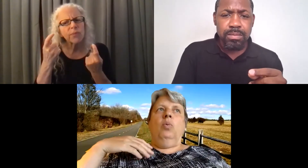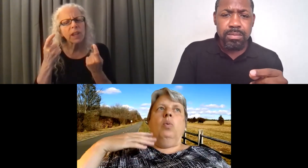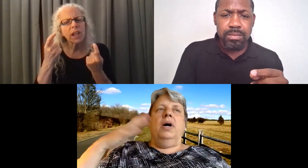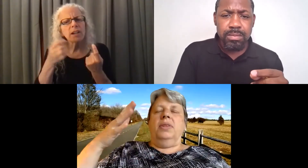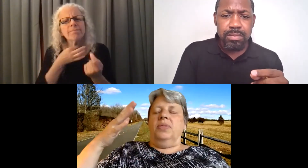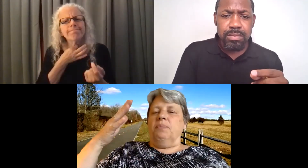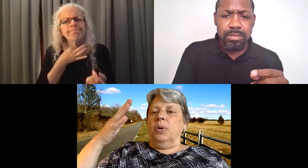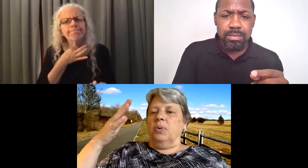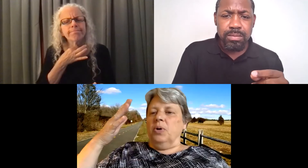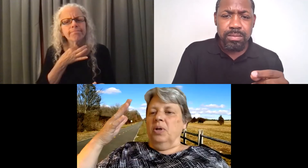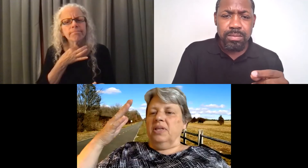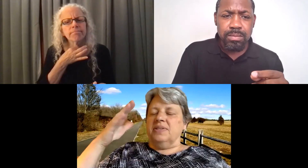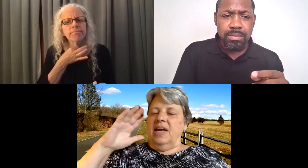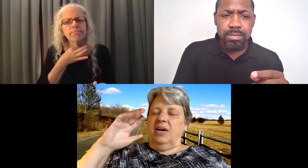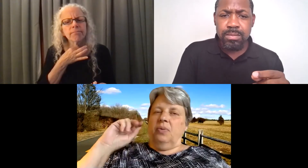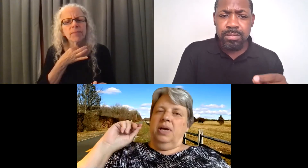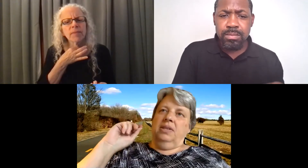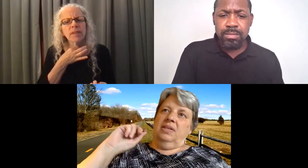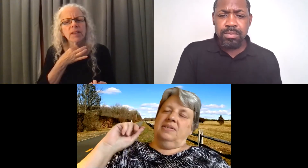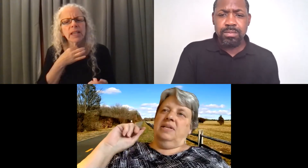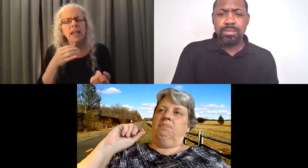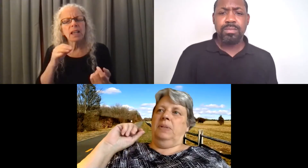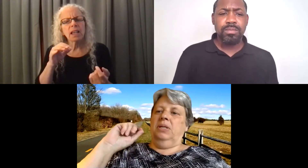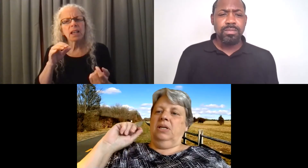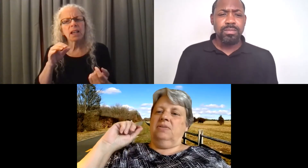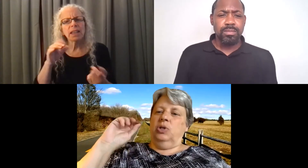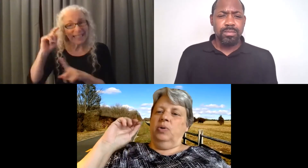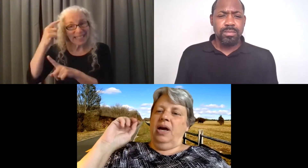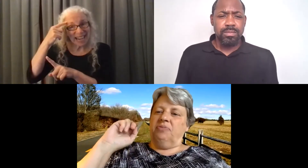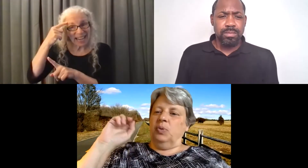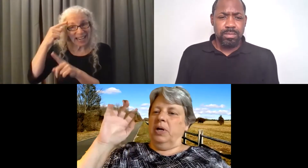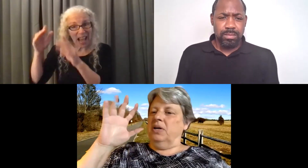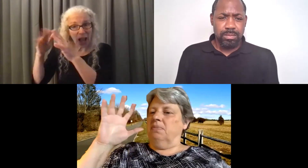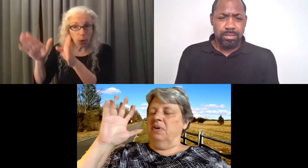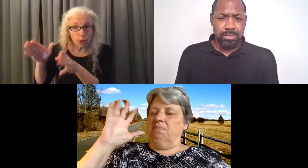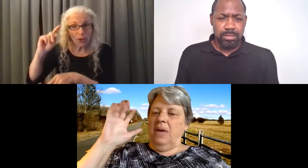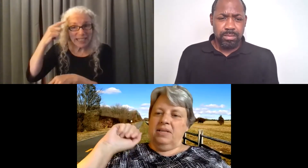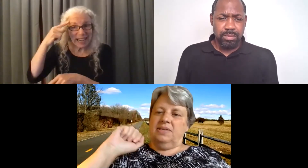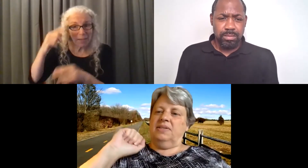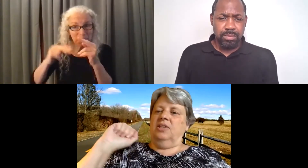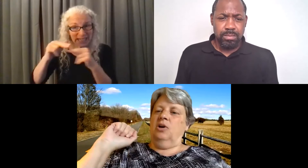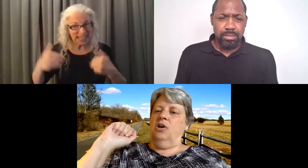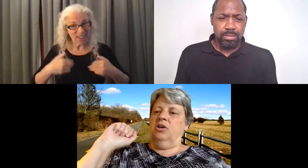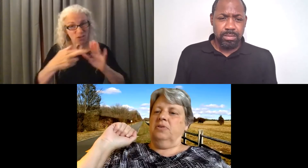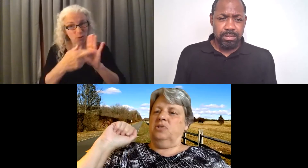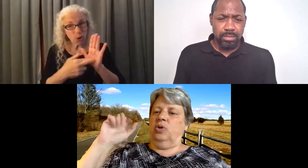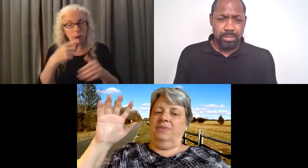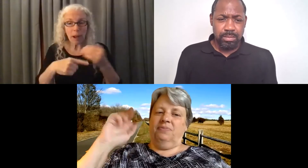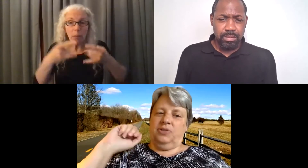what the protocol is now in the state buildings. Do you have to wear masks in the halls? Do you have to have